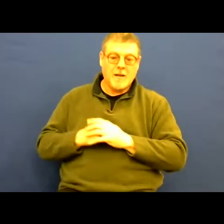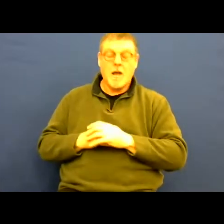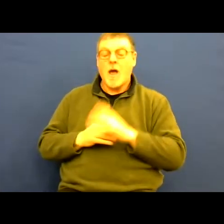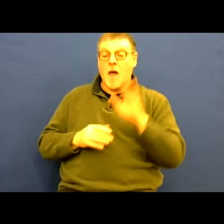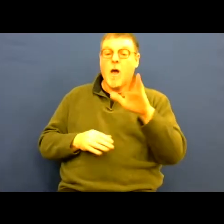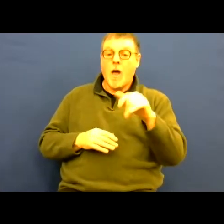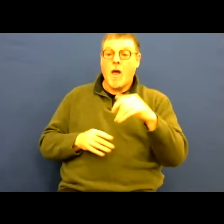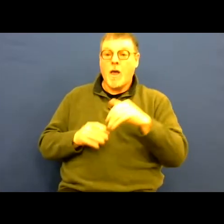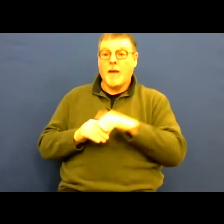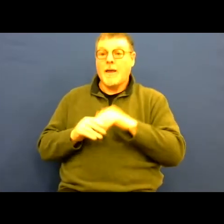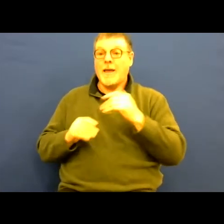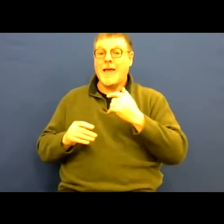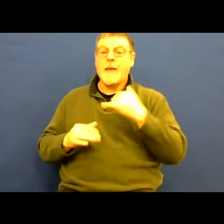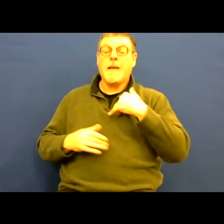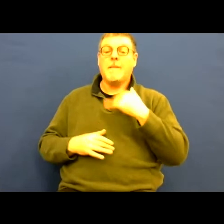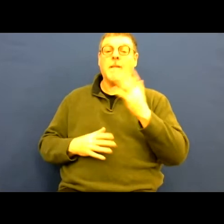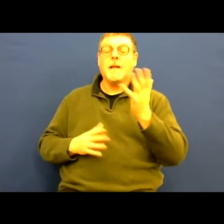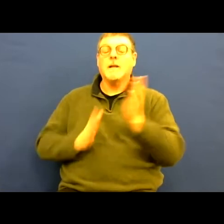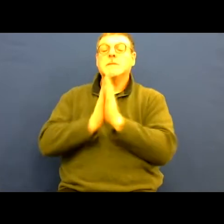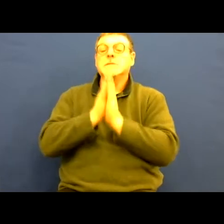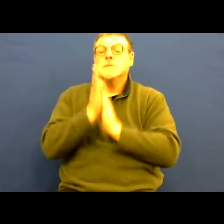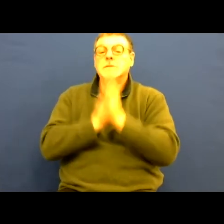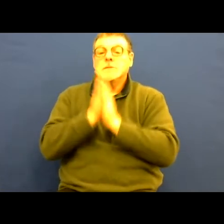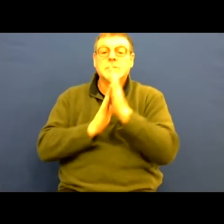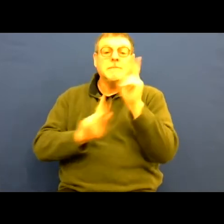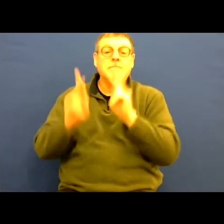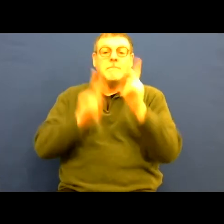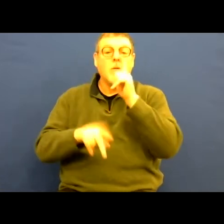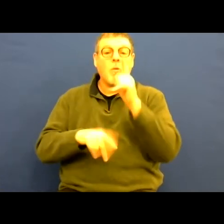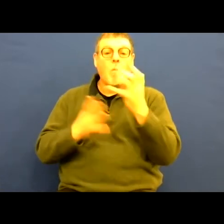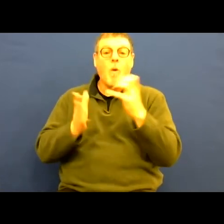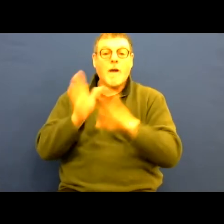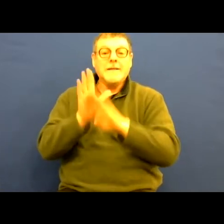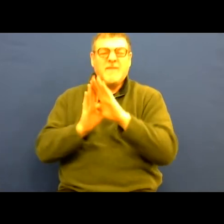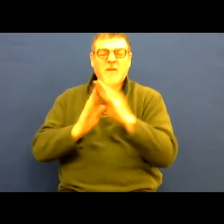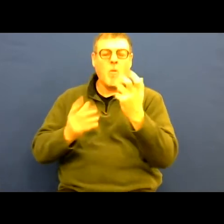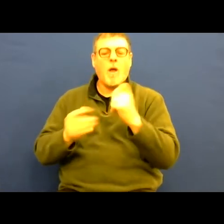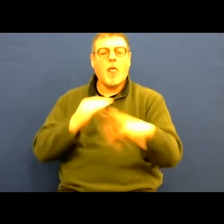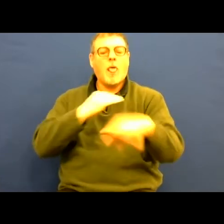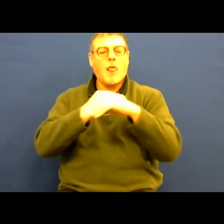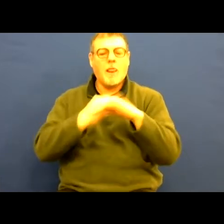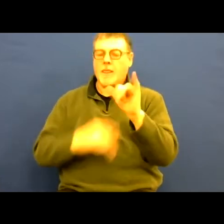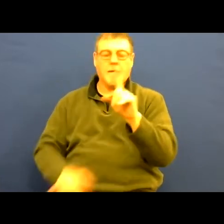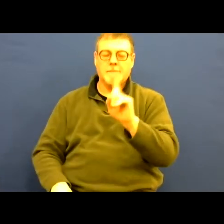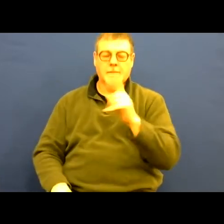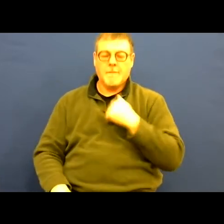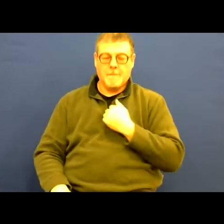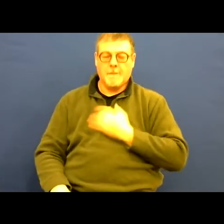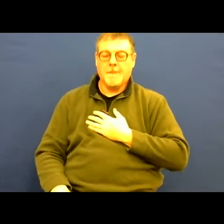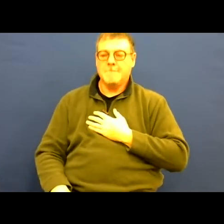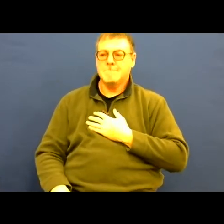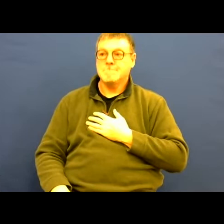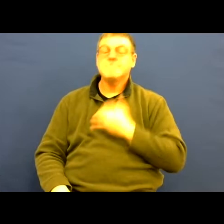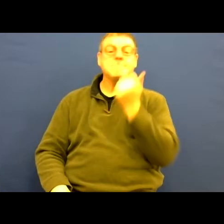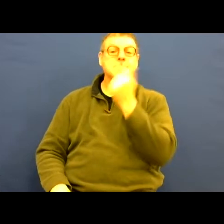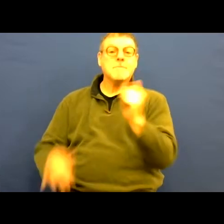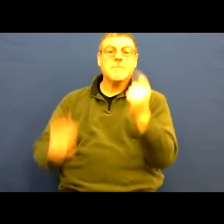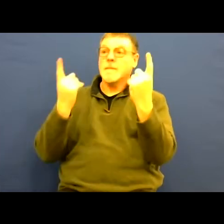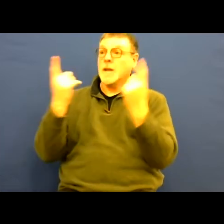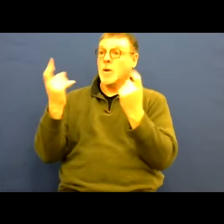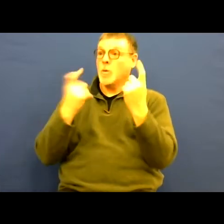over ambitious developers might try to exploit. So we tried to close those up front. Any questions, comments on